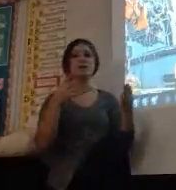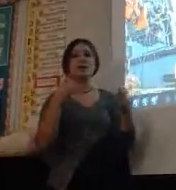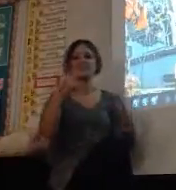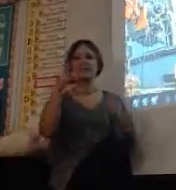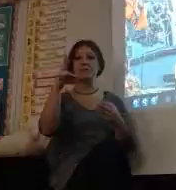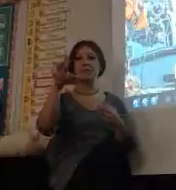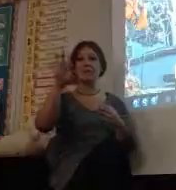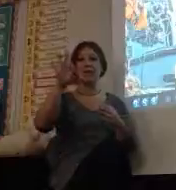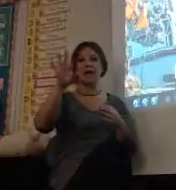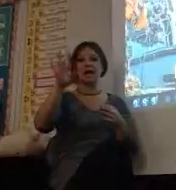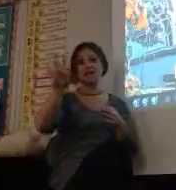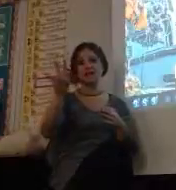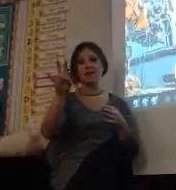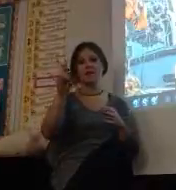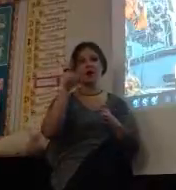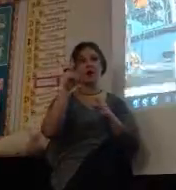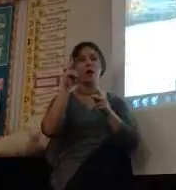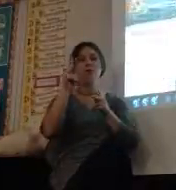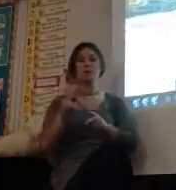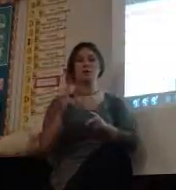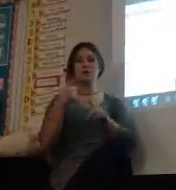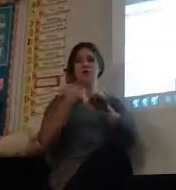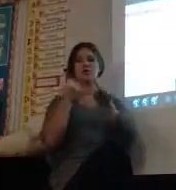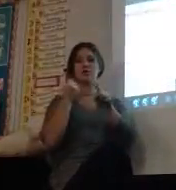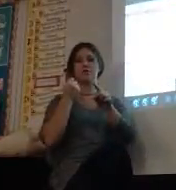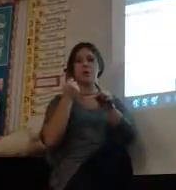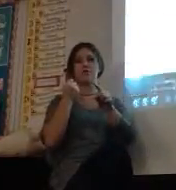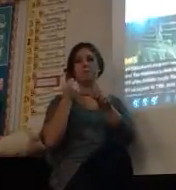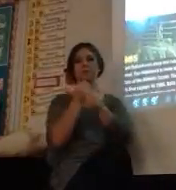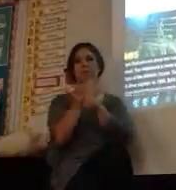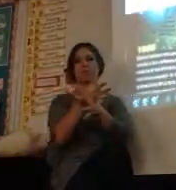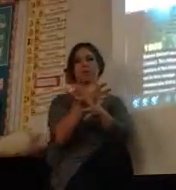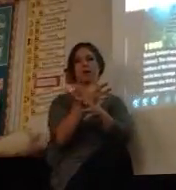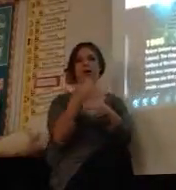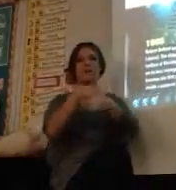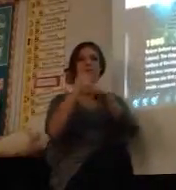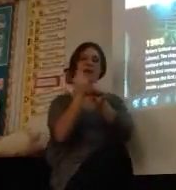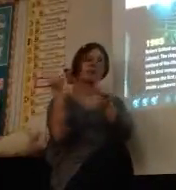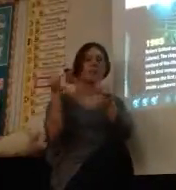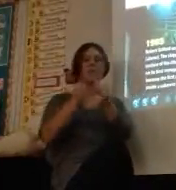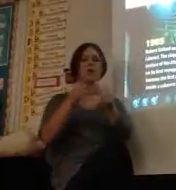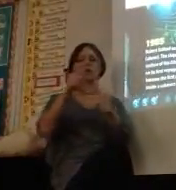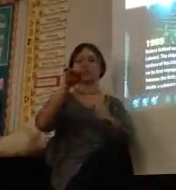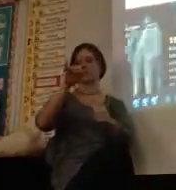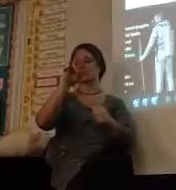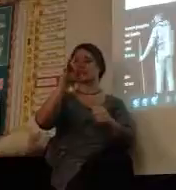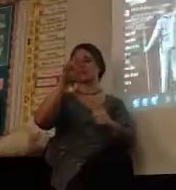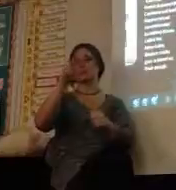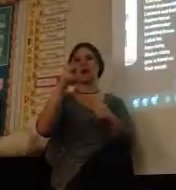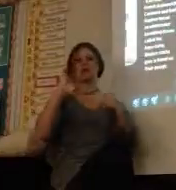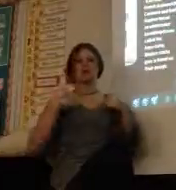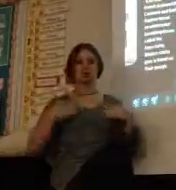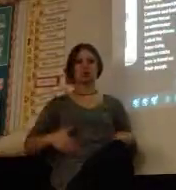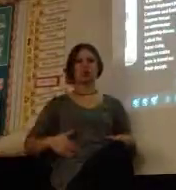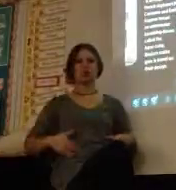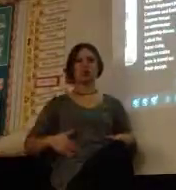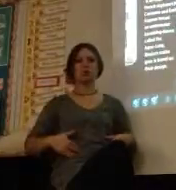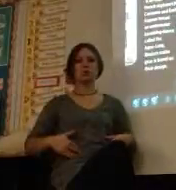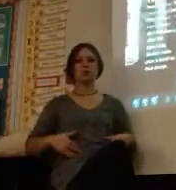1797. An inventor in Germany creates one of the first diving suits. It has a leather jacket, pants, and an